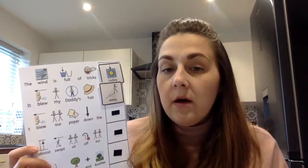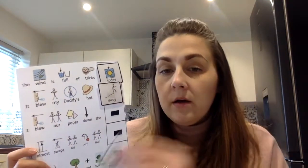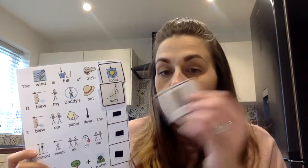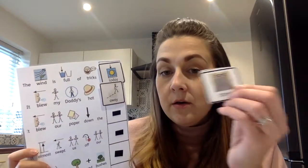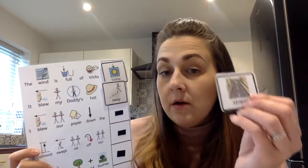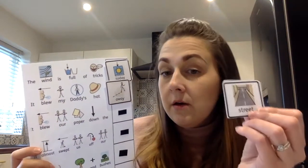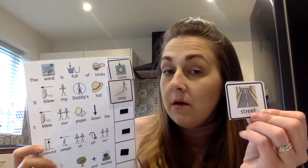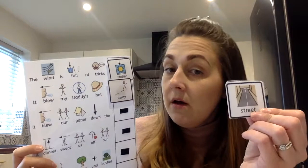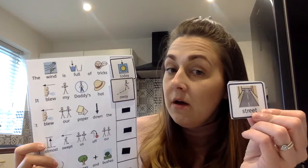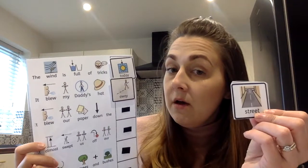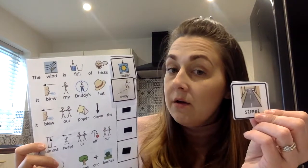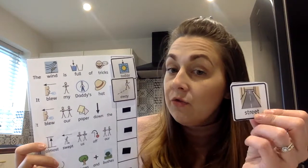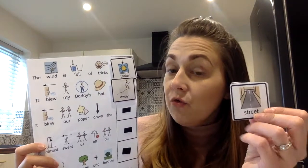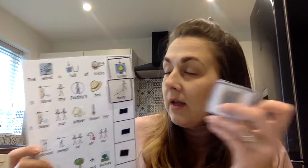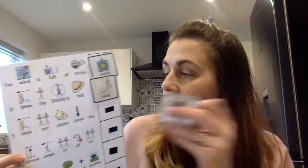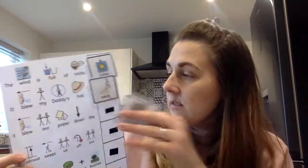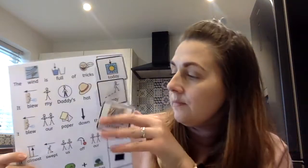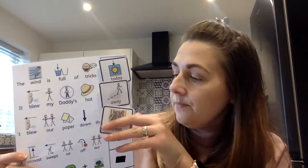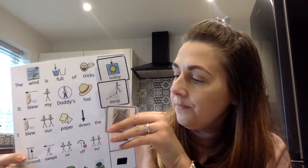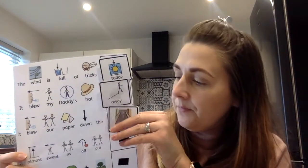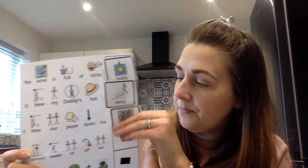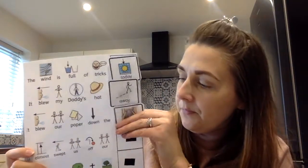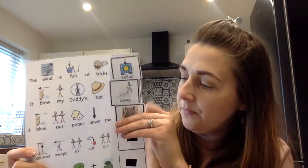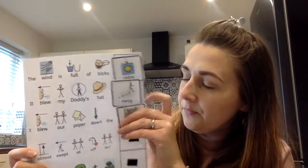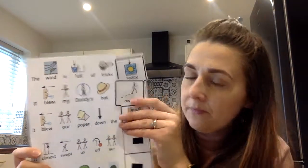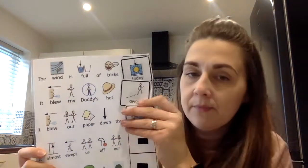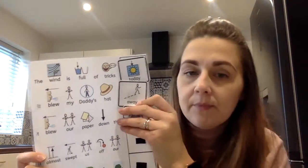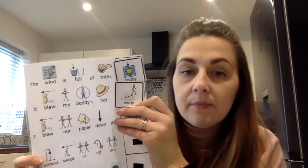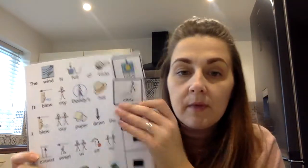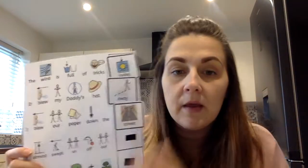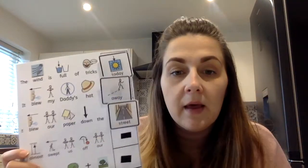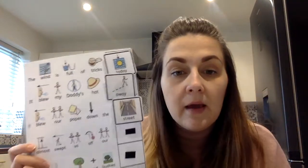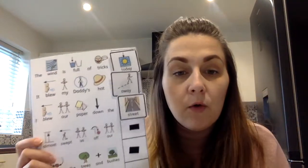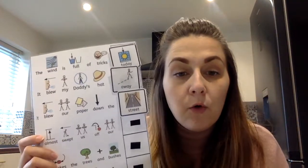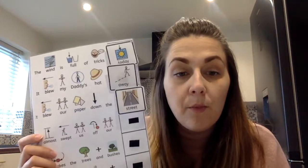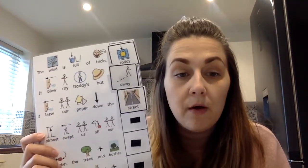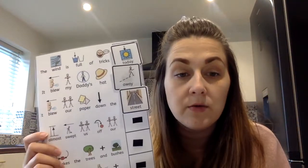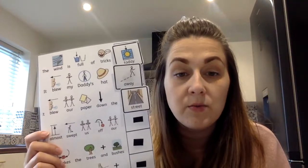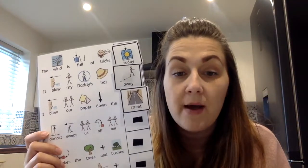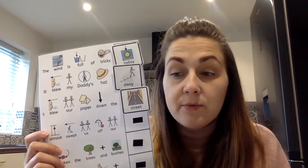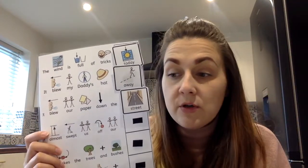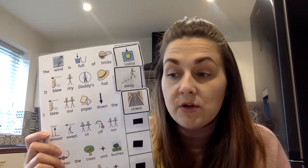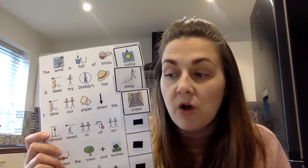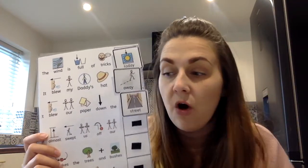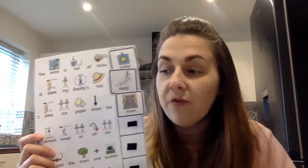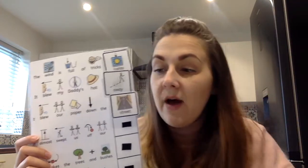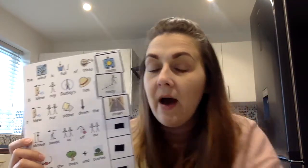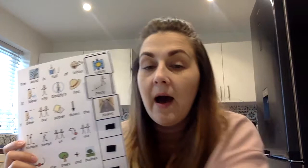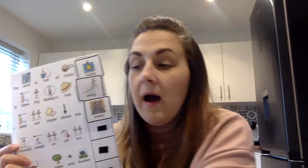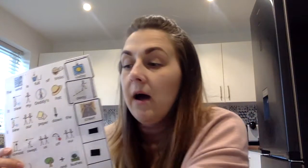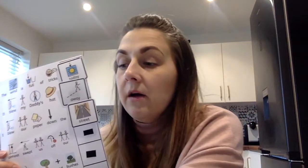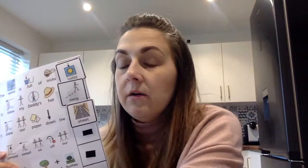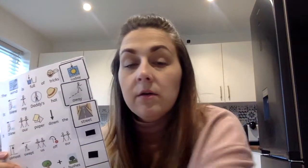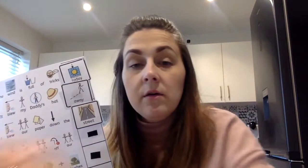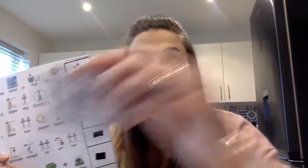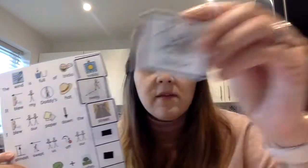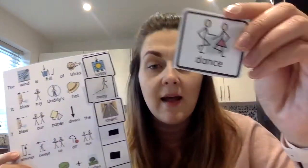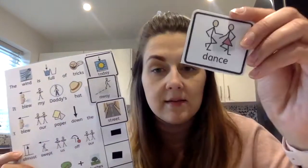street. It almost swept us off our feet.